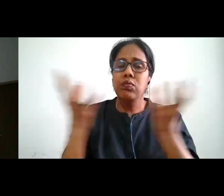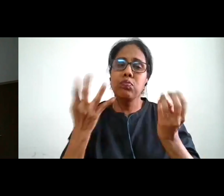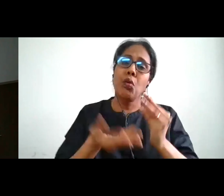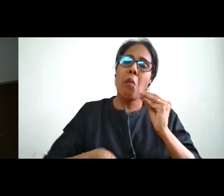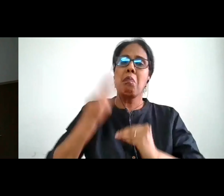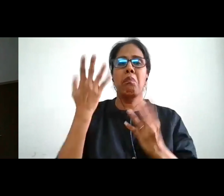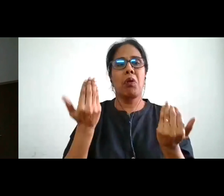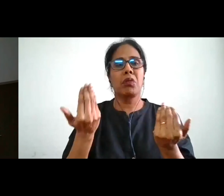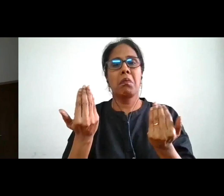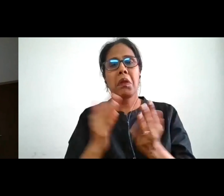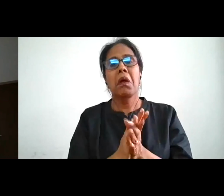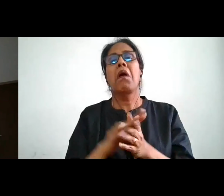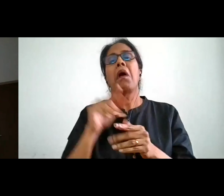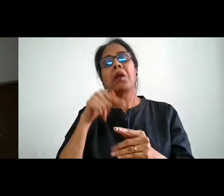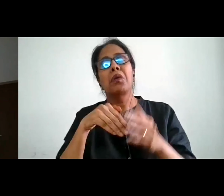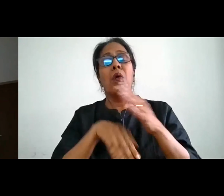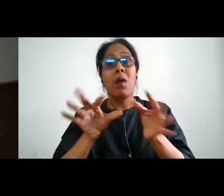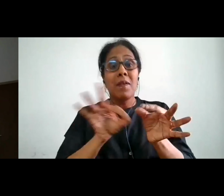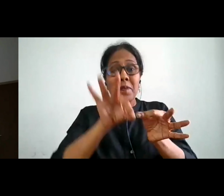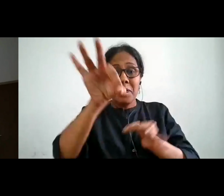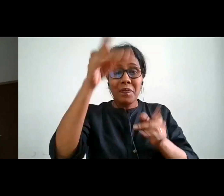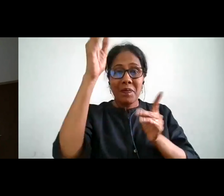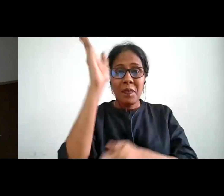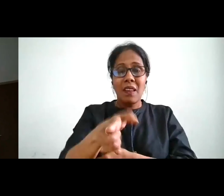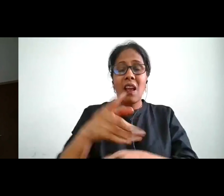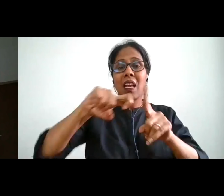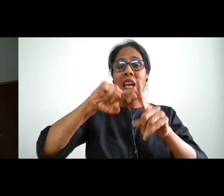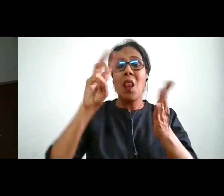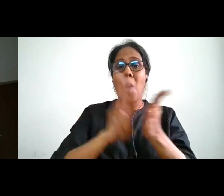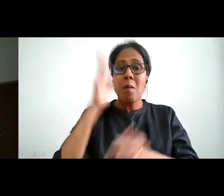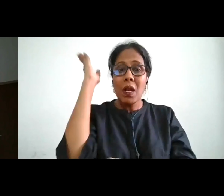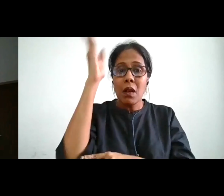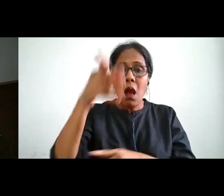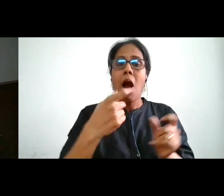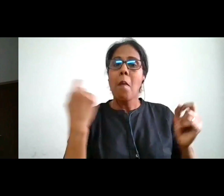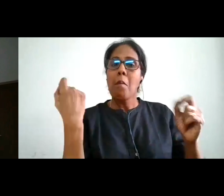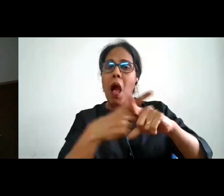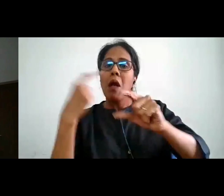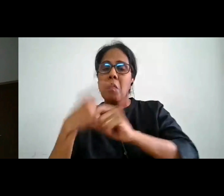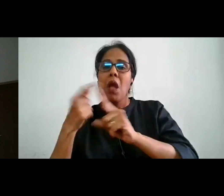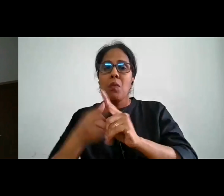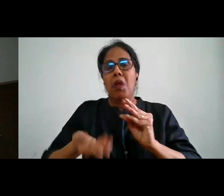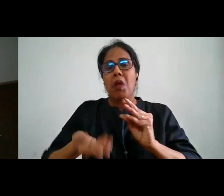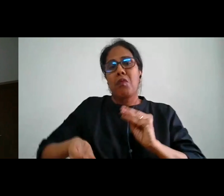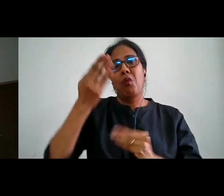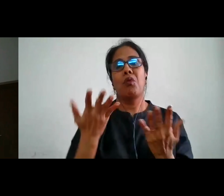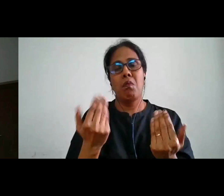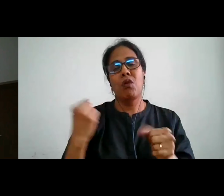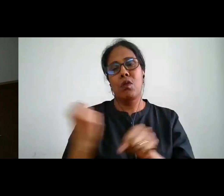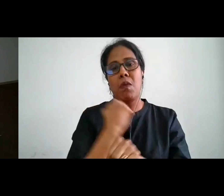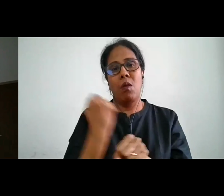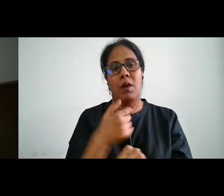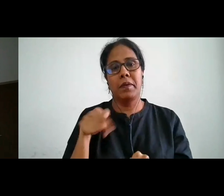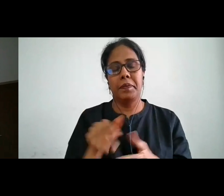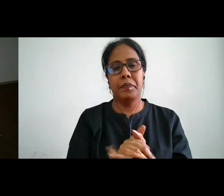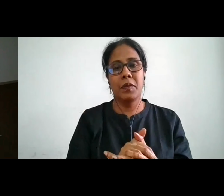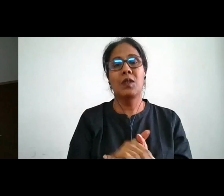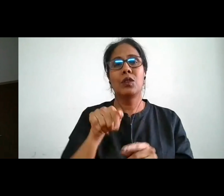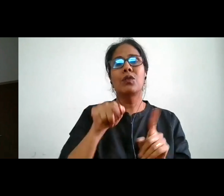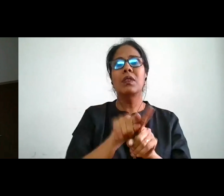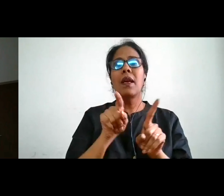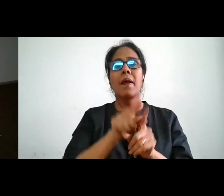or hotspots per square kilometer. These public Wi-Fi networks will have a very critical role to play as India